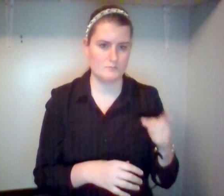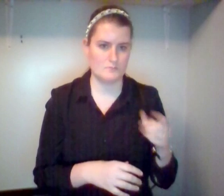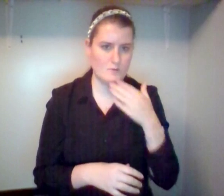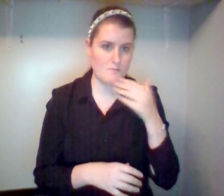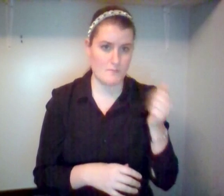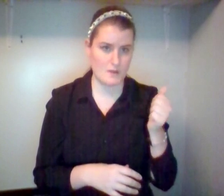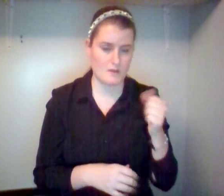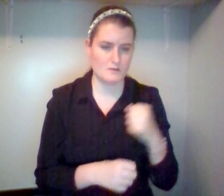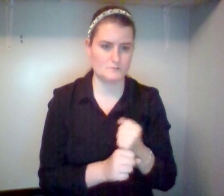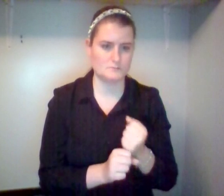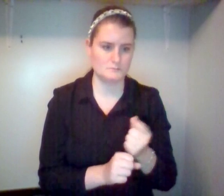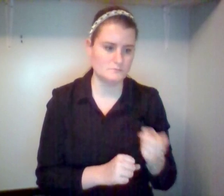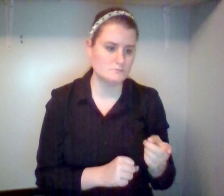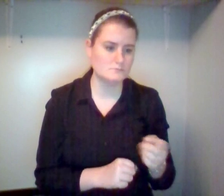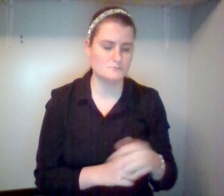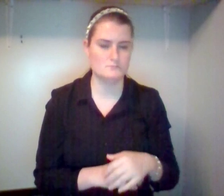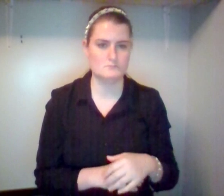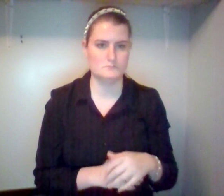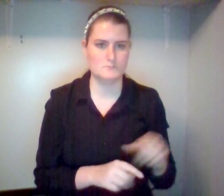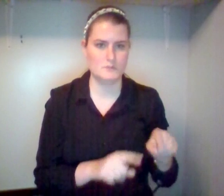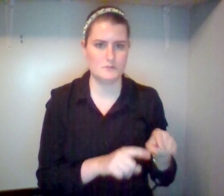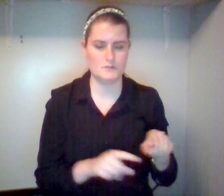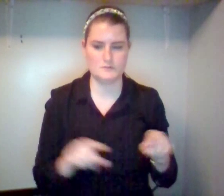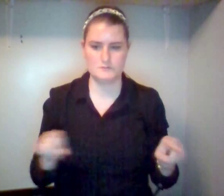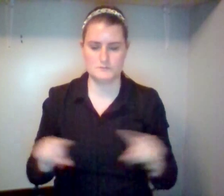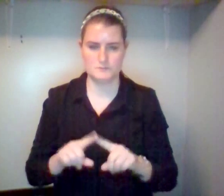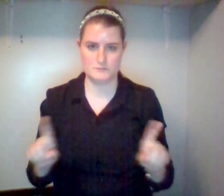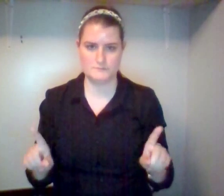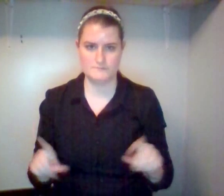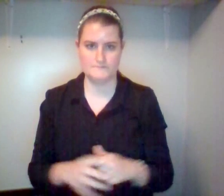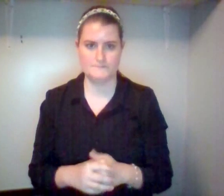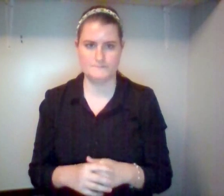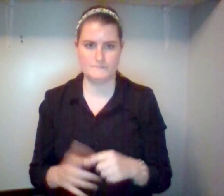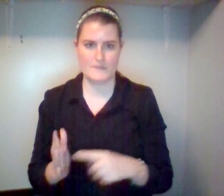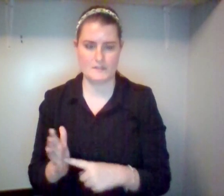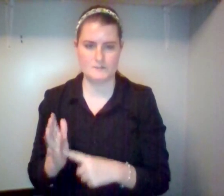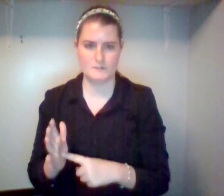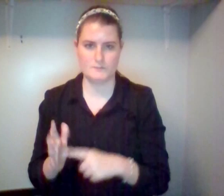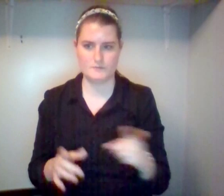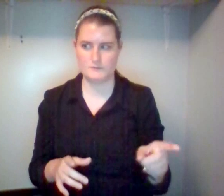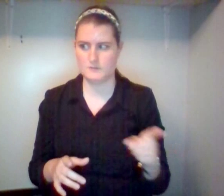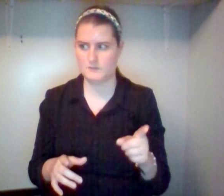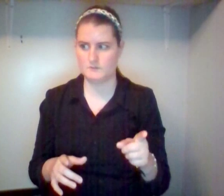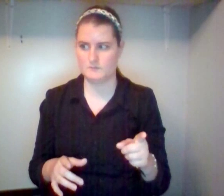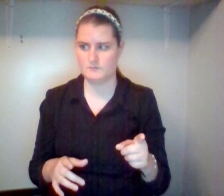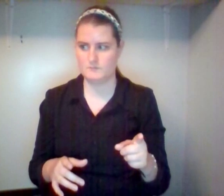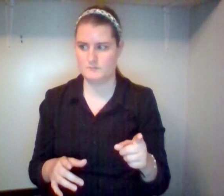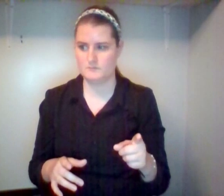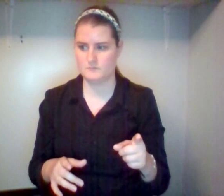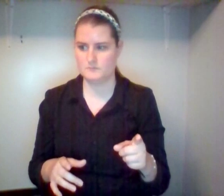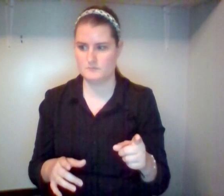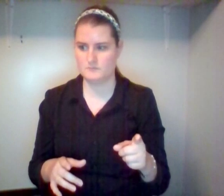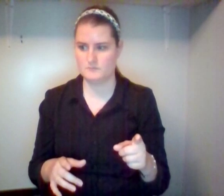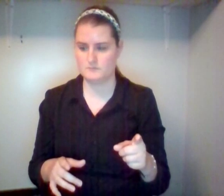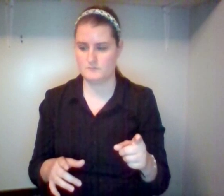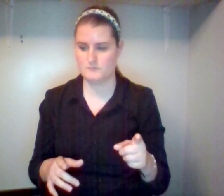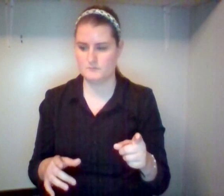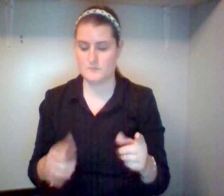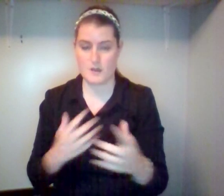your door's not locked, and right at that moment you're not analyzing the nature of fear. You're just fully